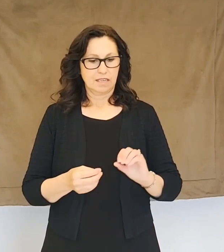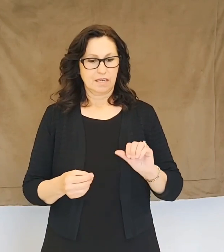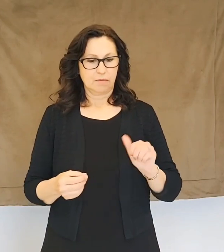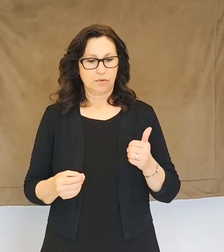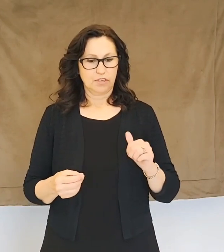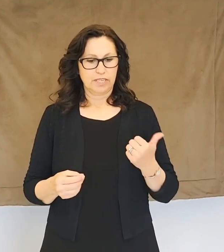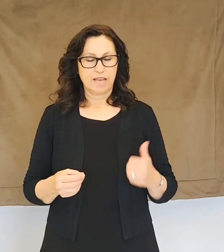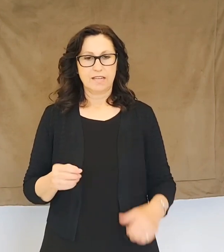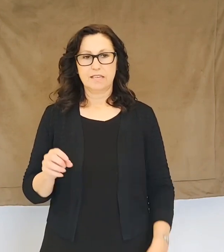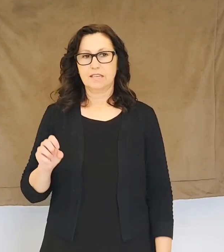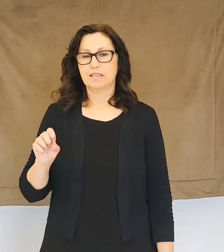Number 10,